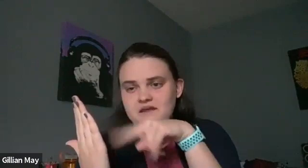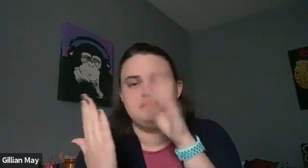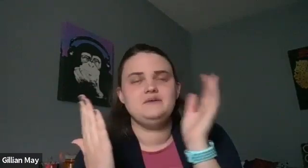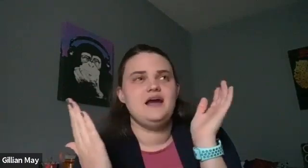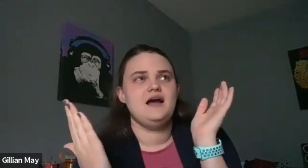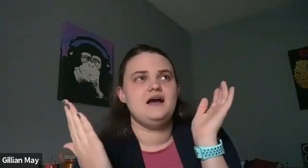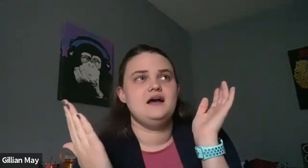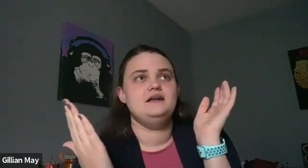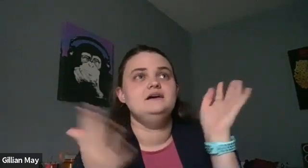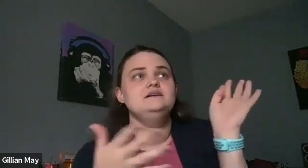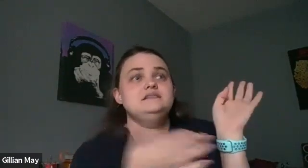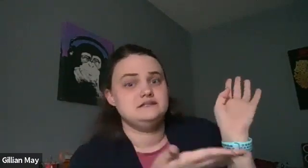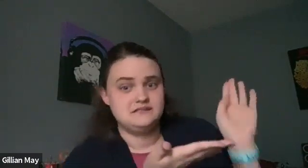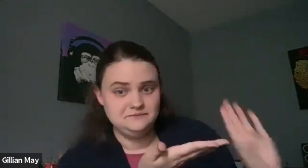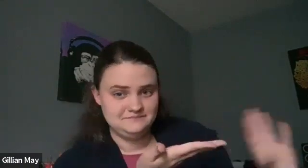Then we had dancing.